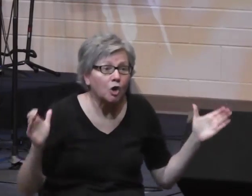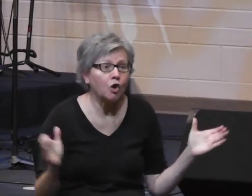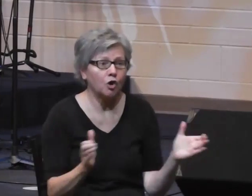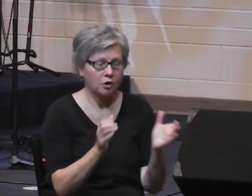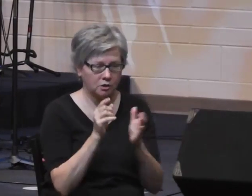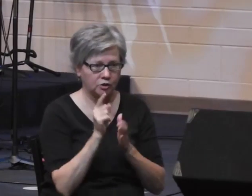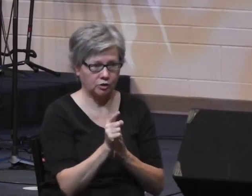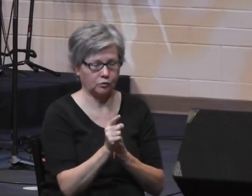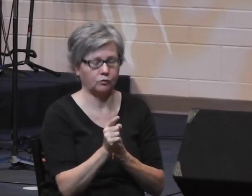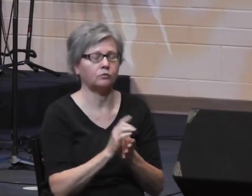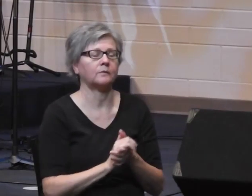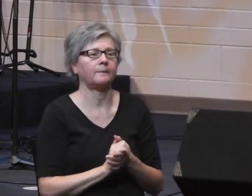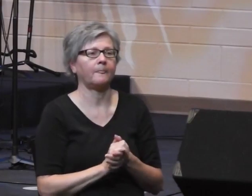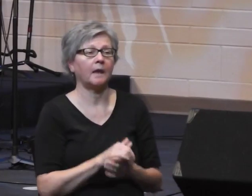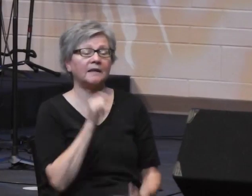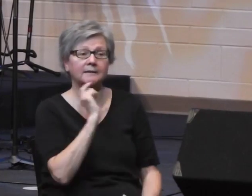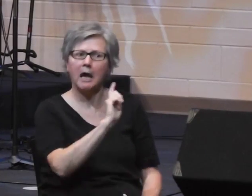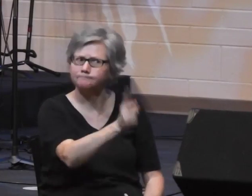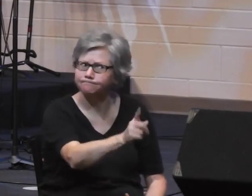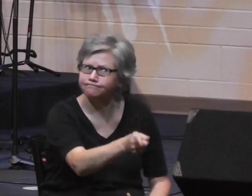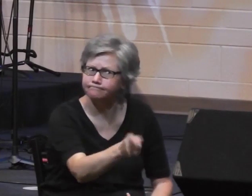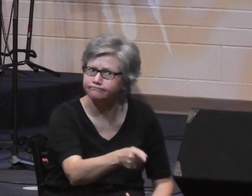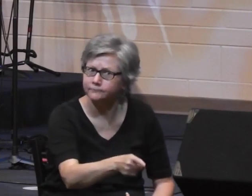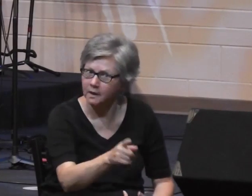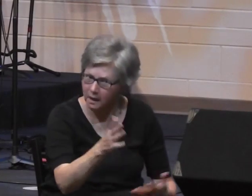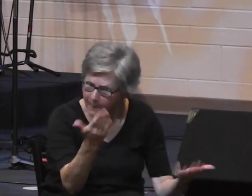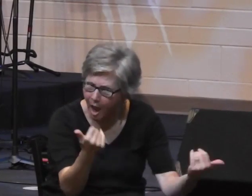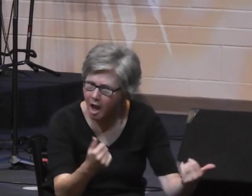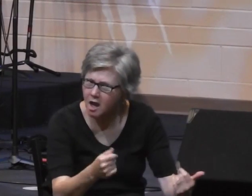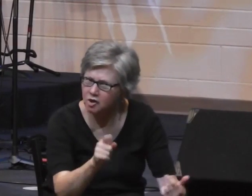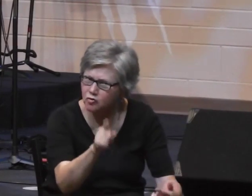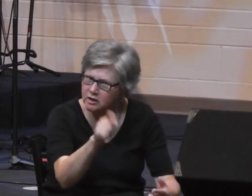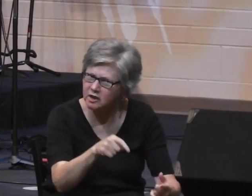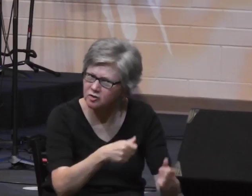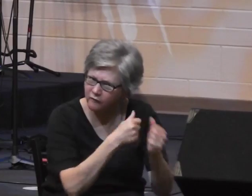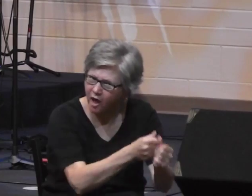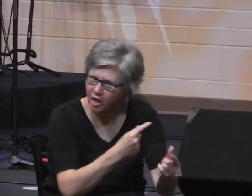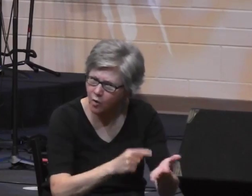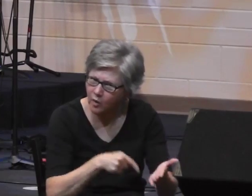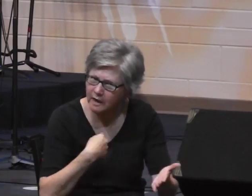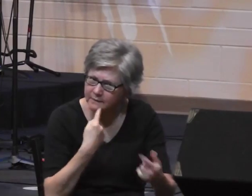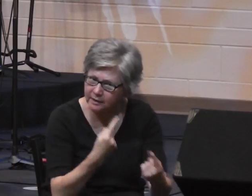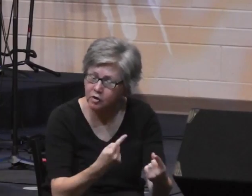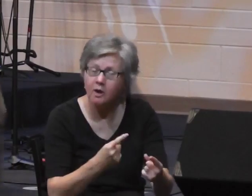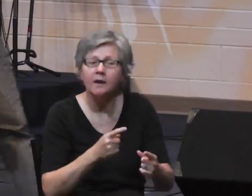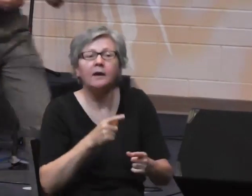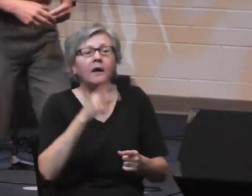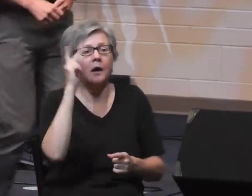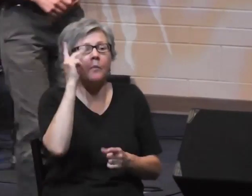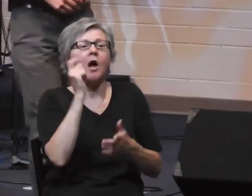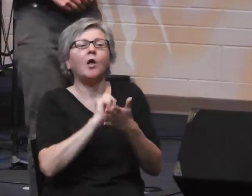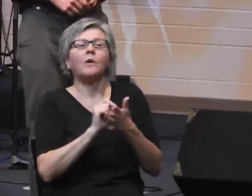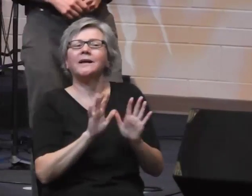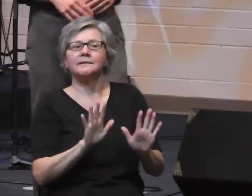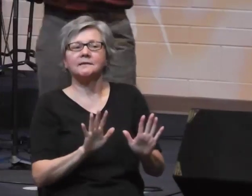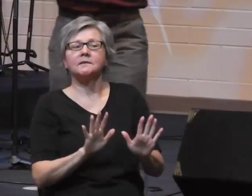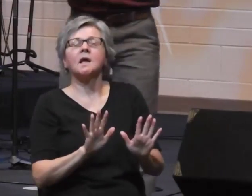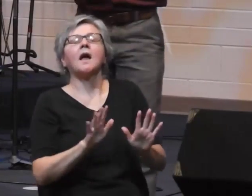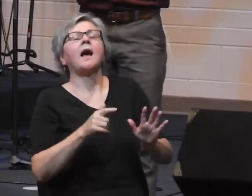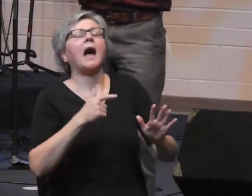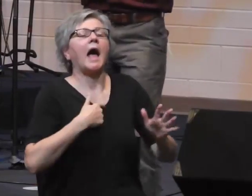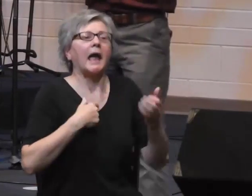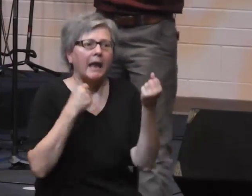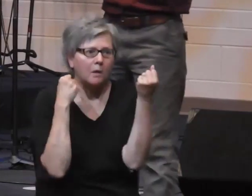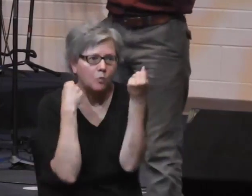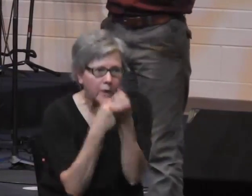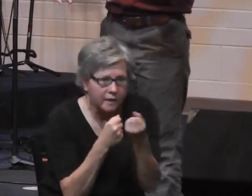it's not a, you better get in line and I'm really telling you what to do. It's a, I am with you. I am advocating for you.